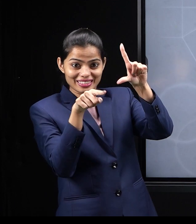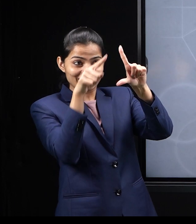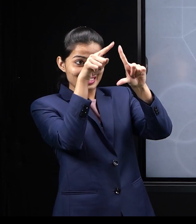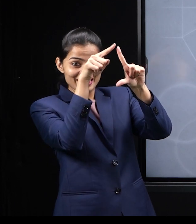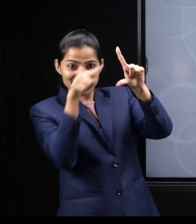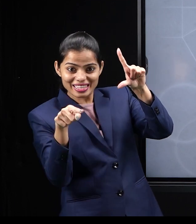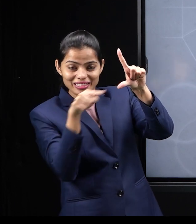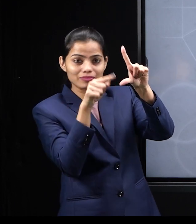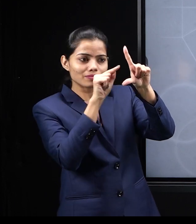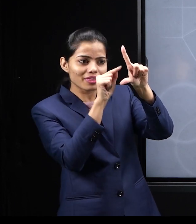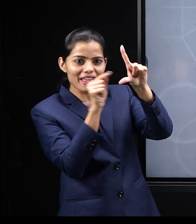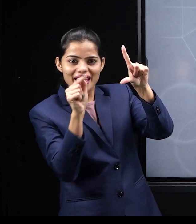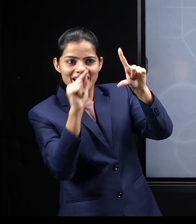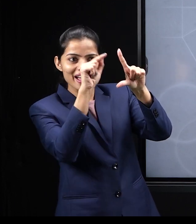Acute triangle.